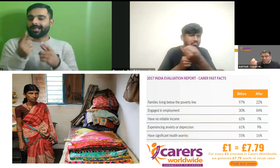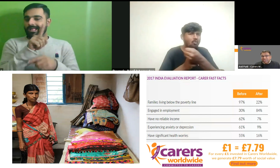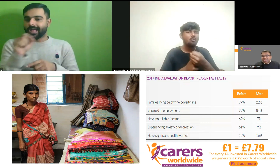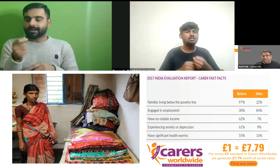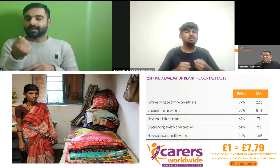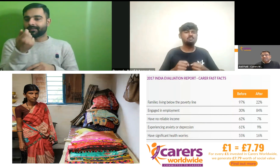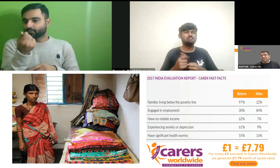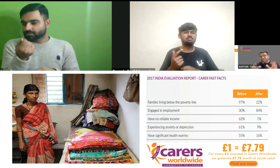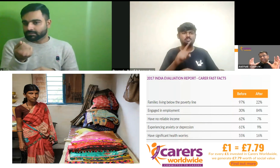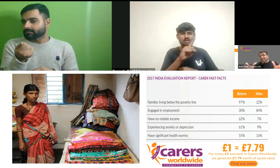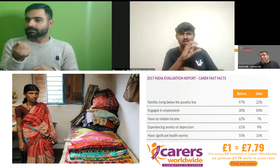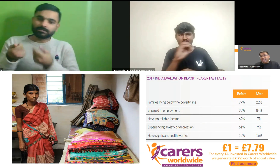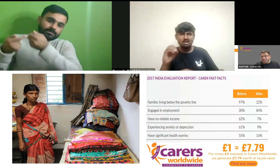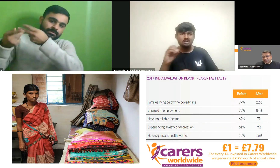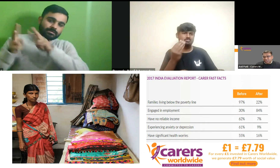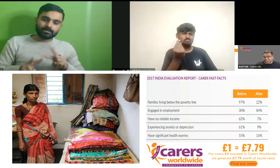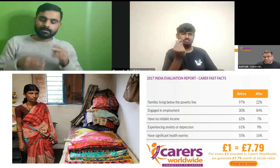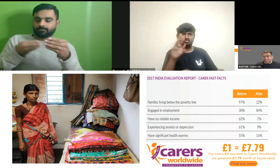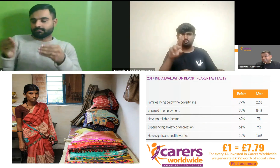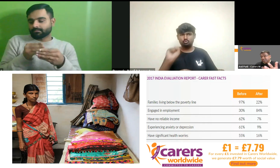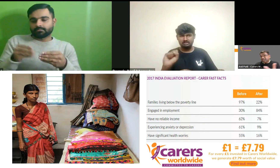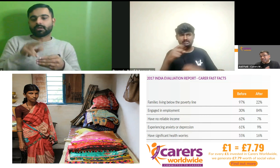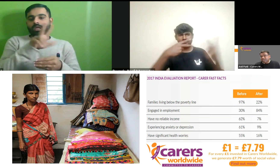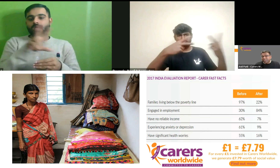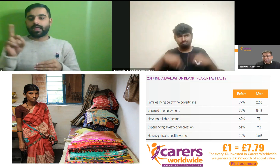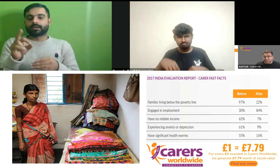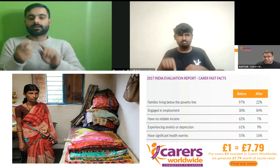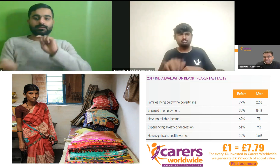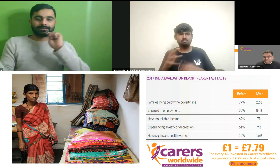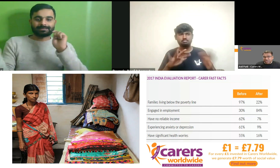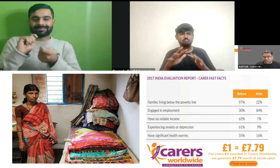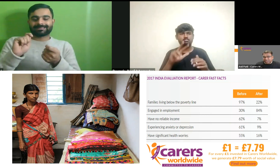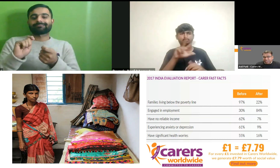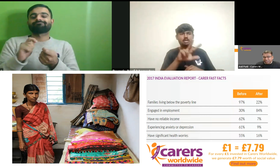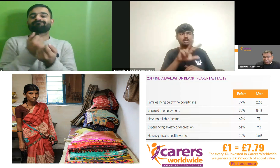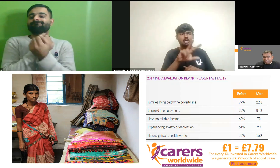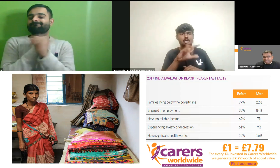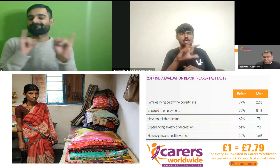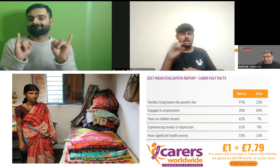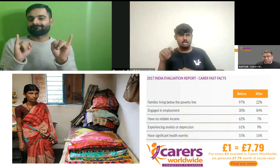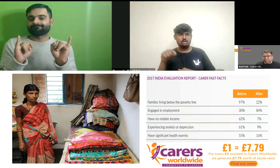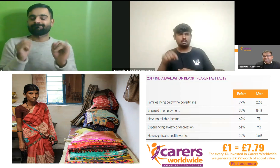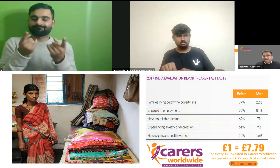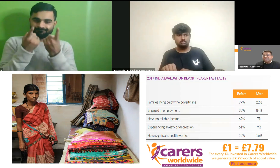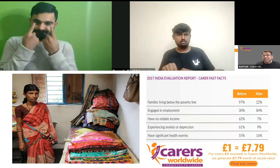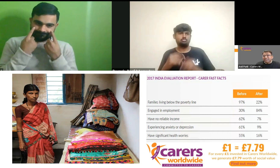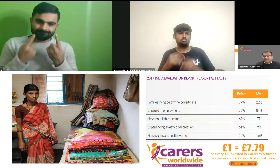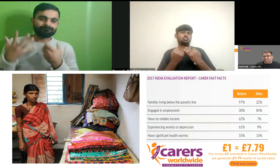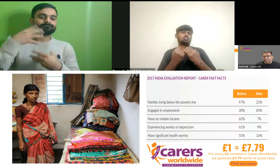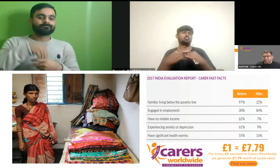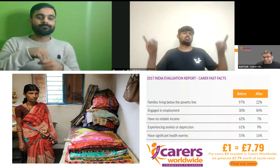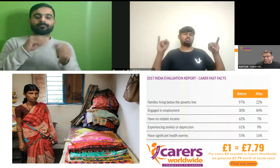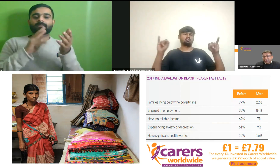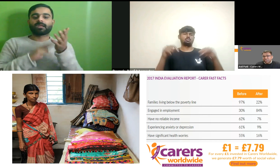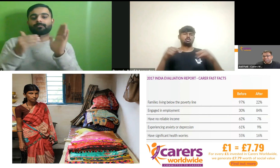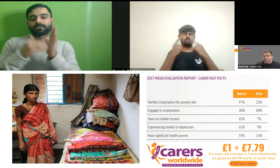investment return is nearly 800 rupees. This is again an independent evaluation carried out by MZN